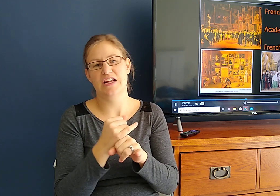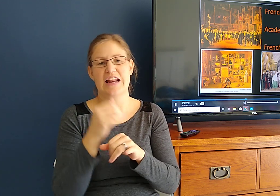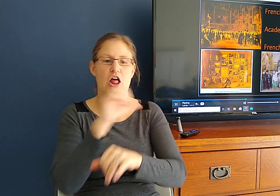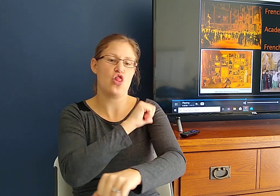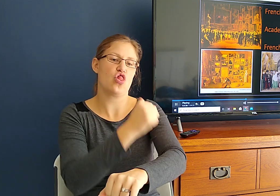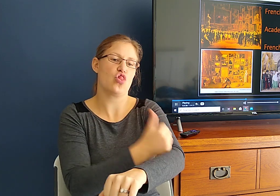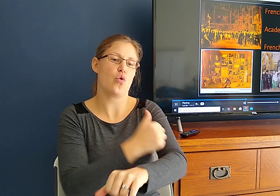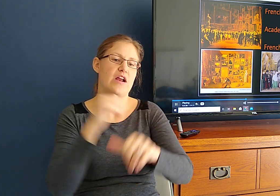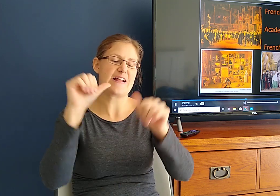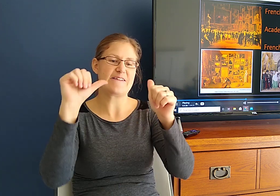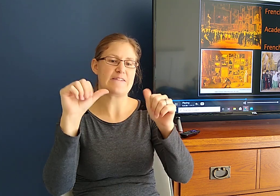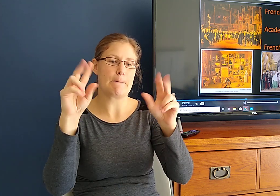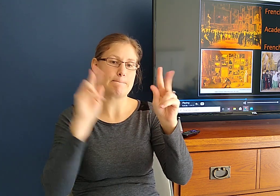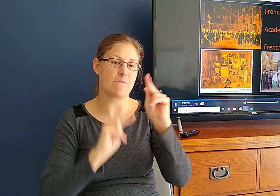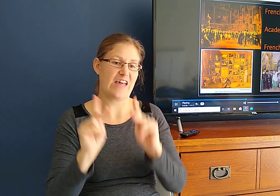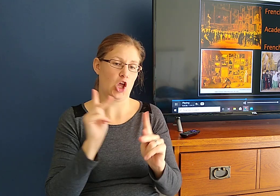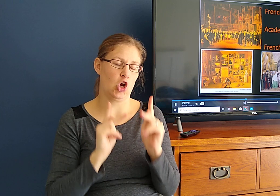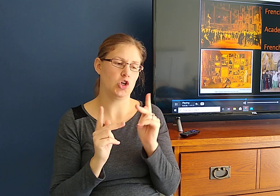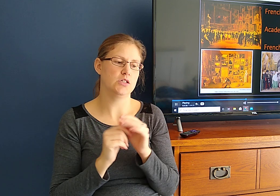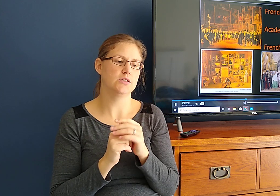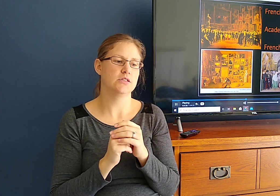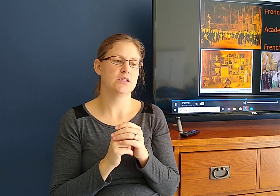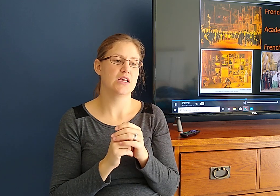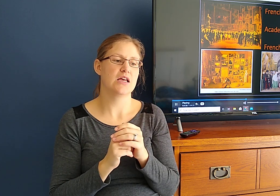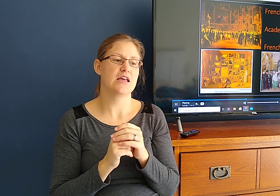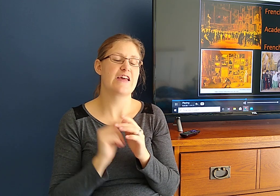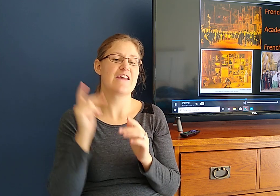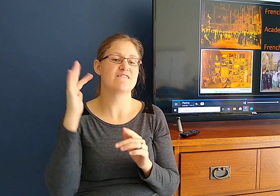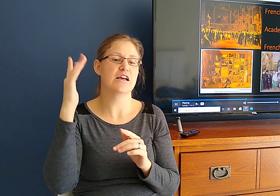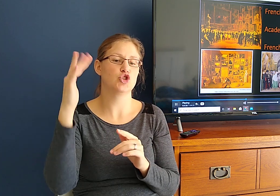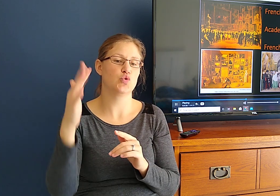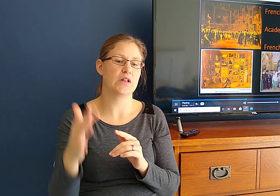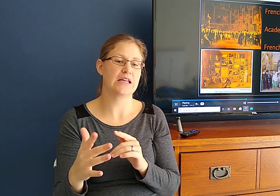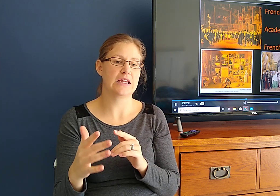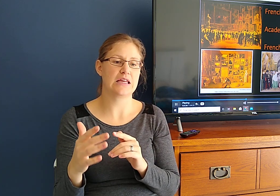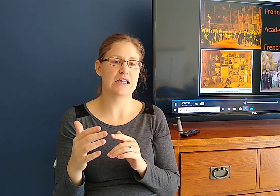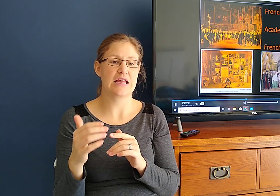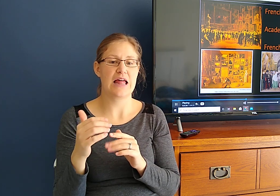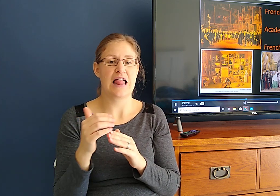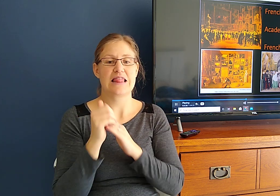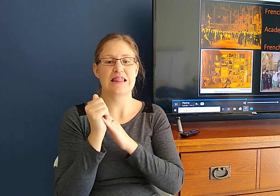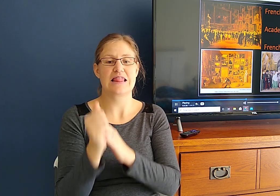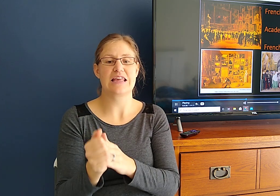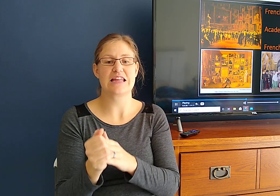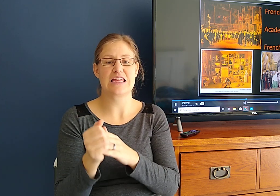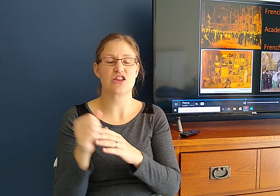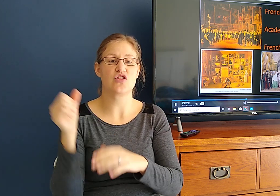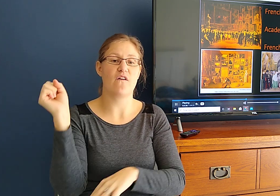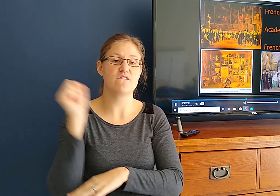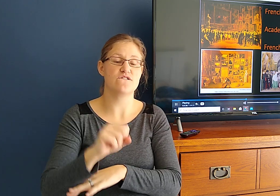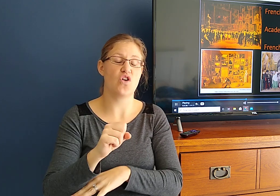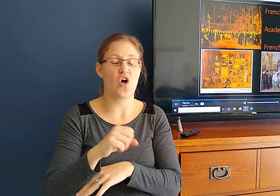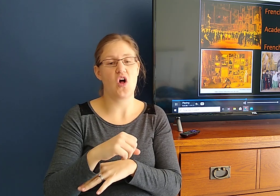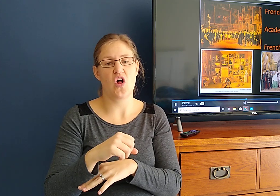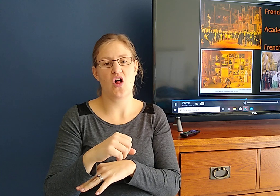figures, eventually leading the fall of the dominance of the French